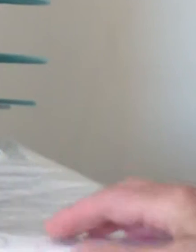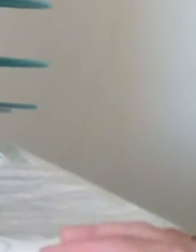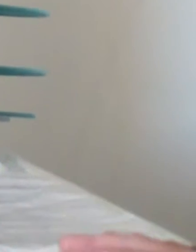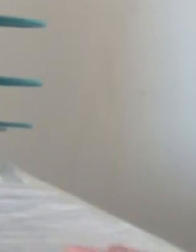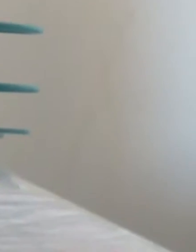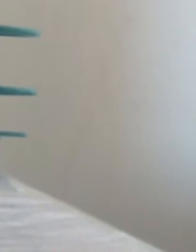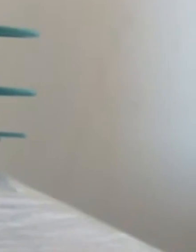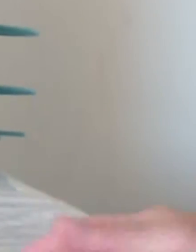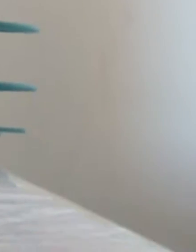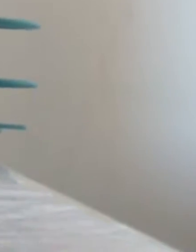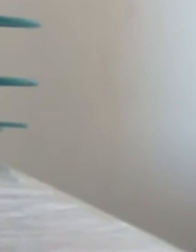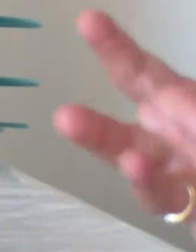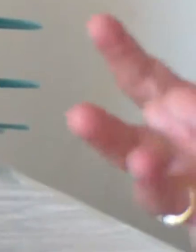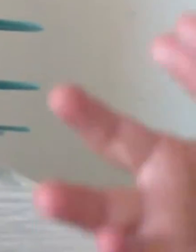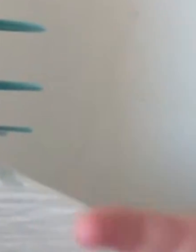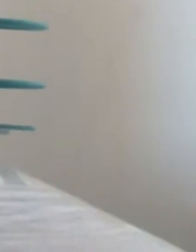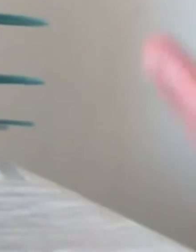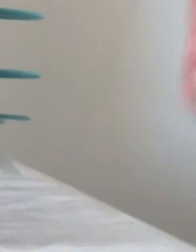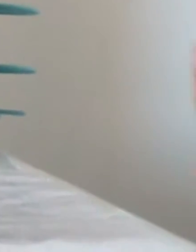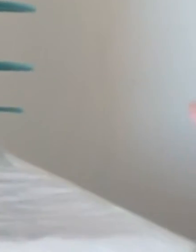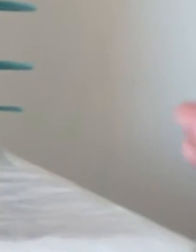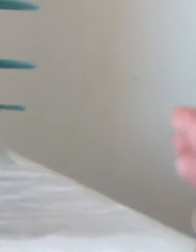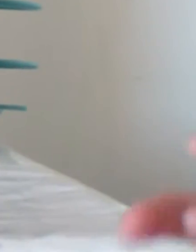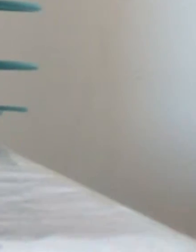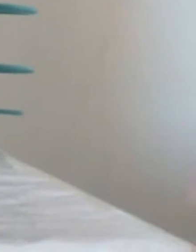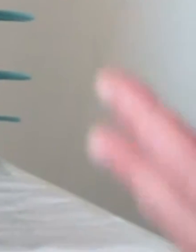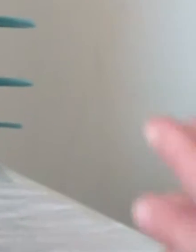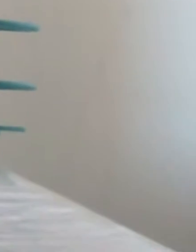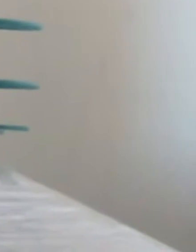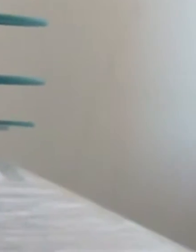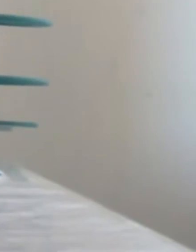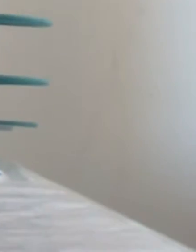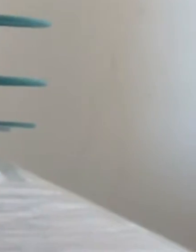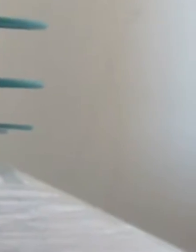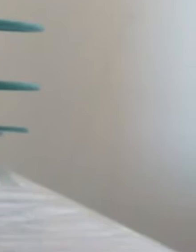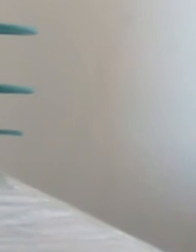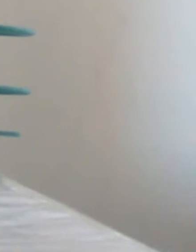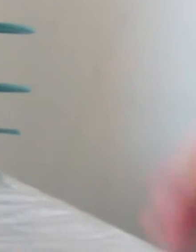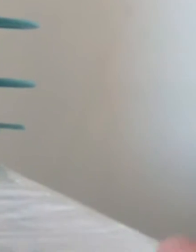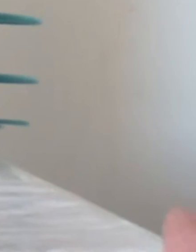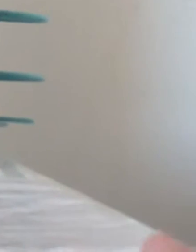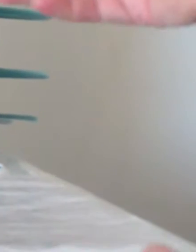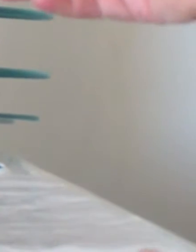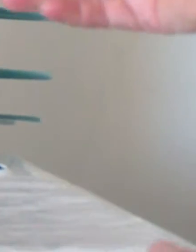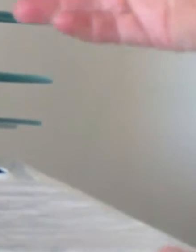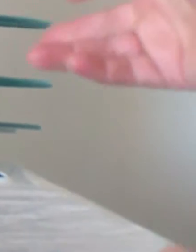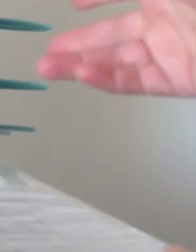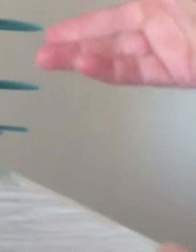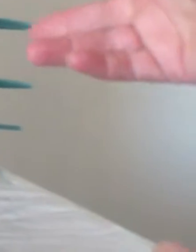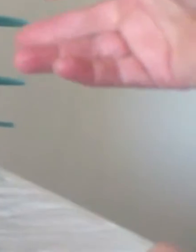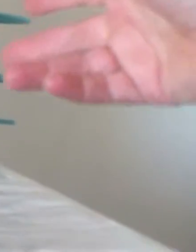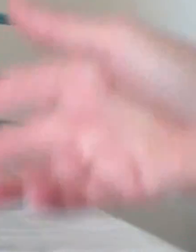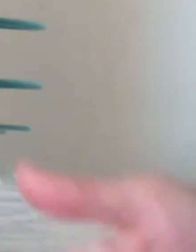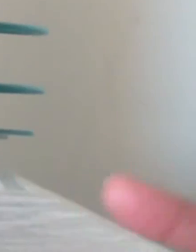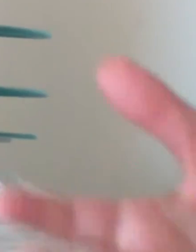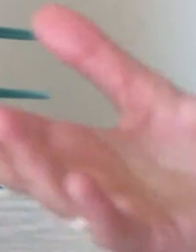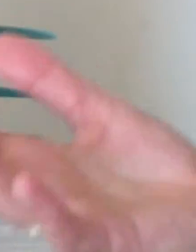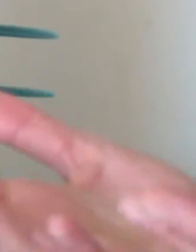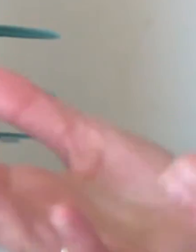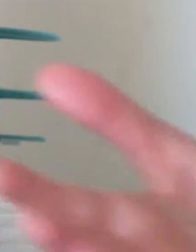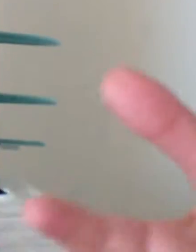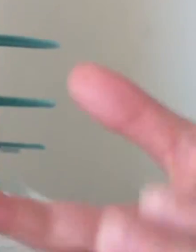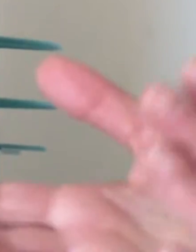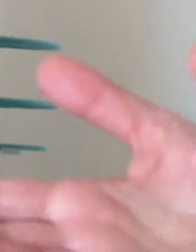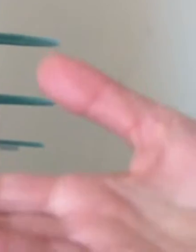full access to the patient's face and hands, not just the hands, but the face and hands. The interpreter will also give you